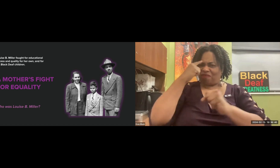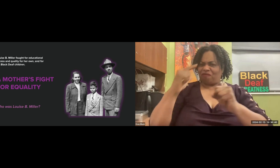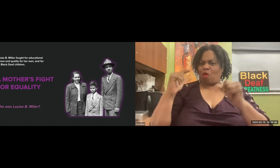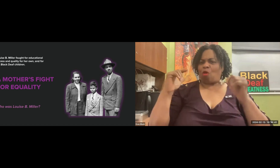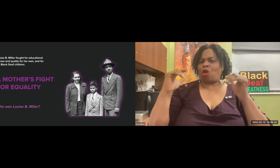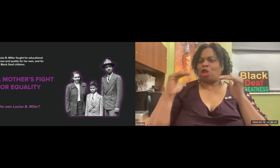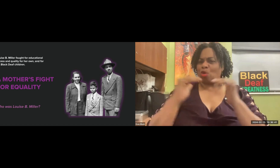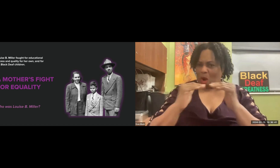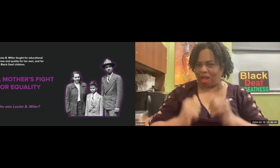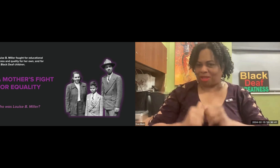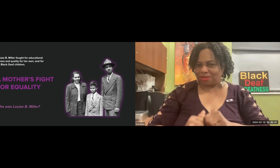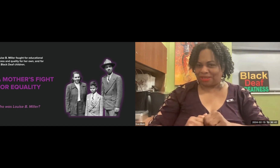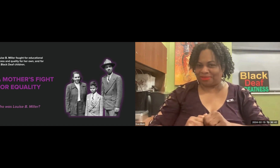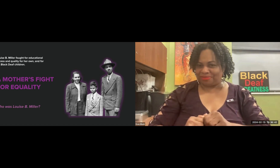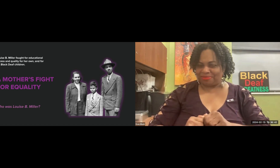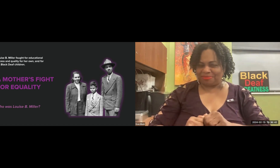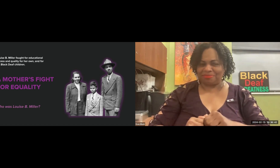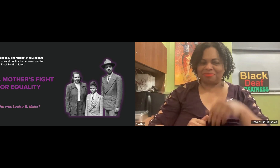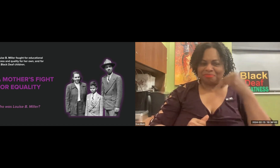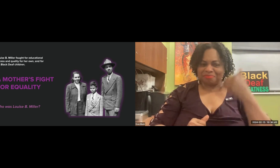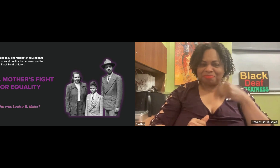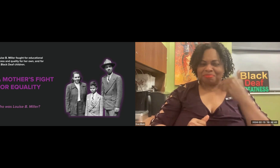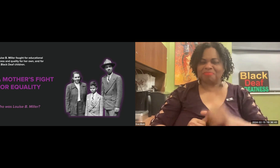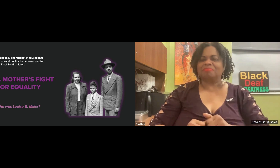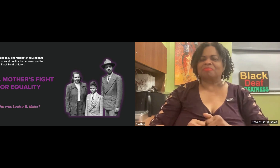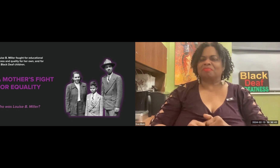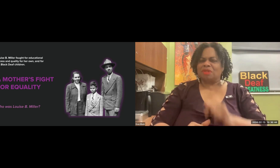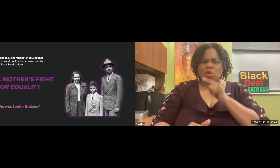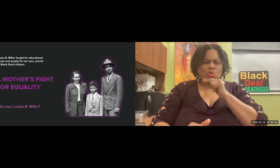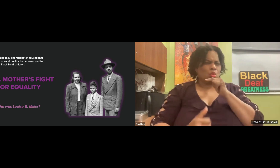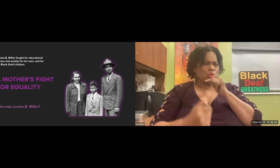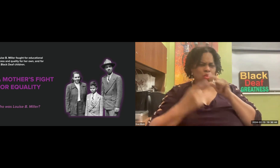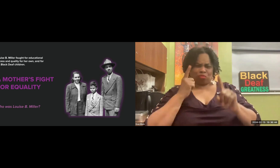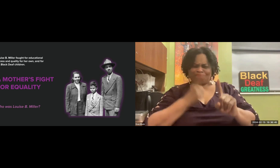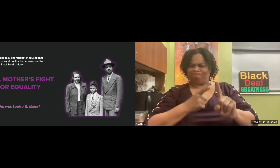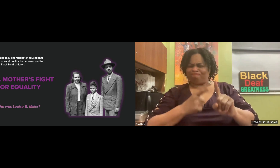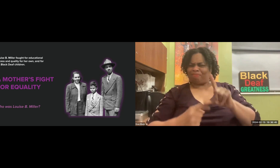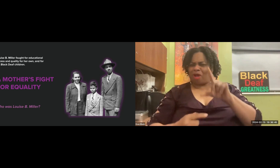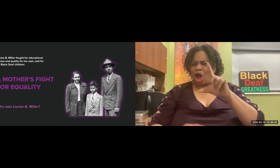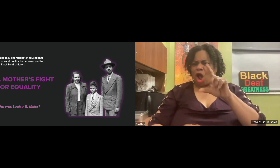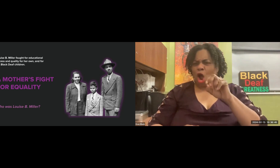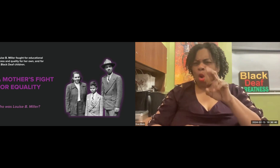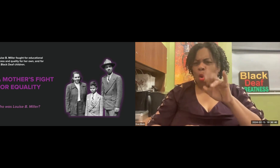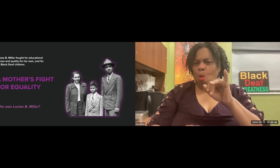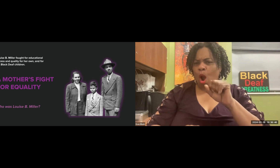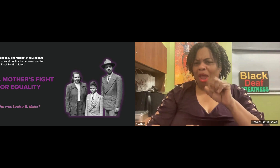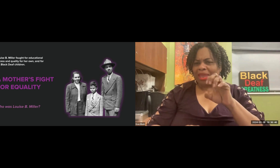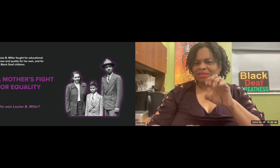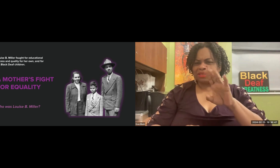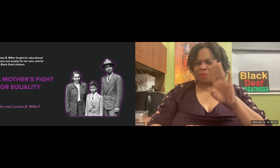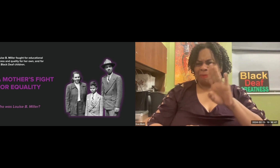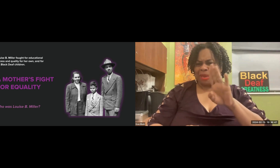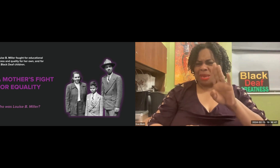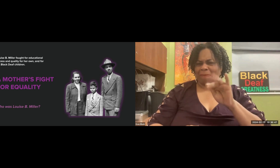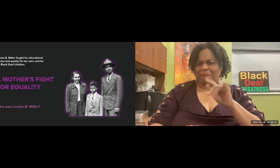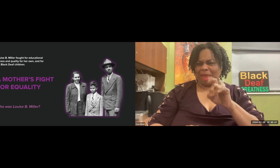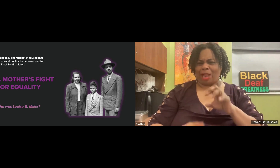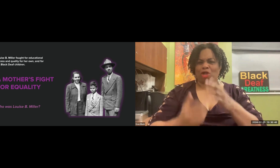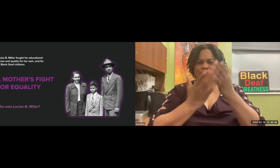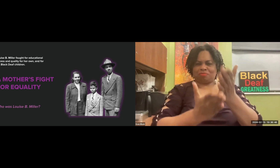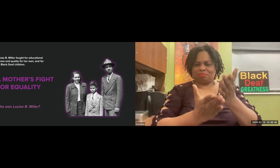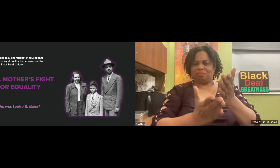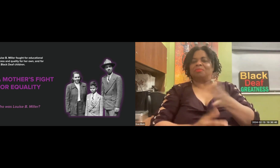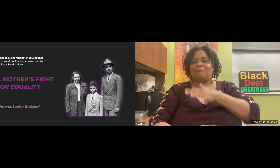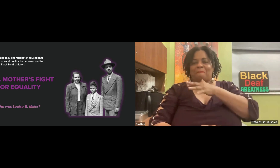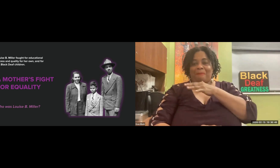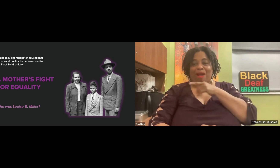A mother's love, a mother's fight for equality. Who was this